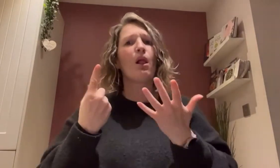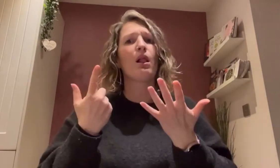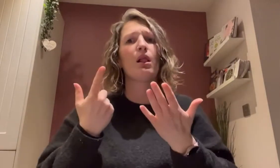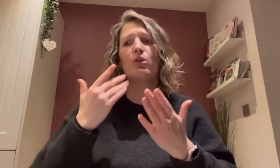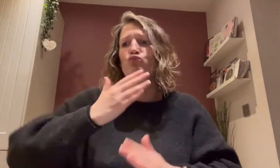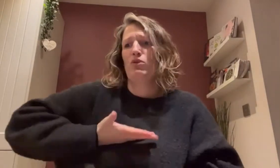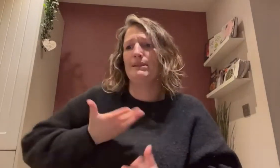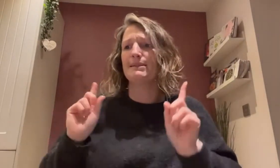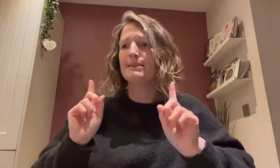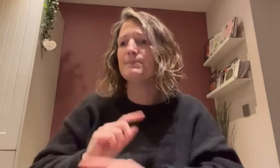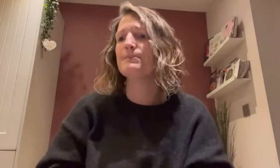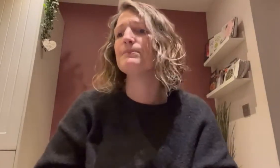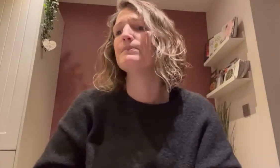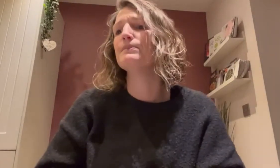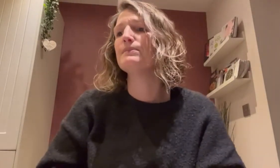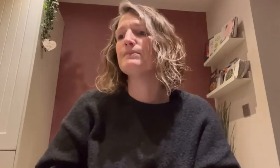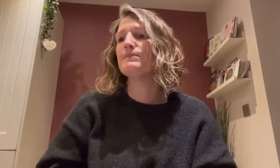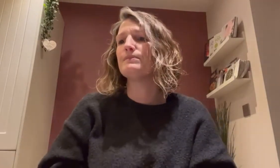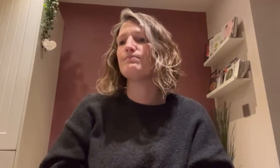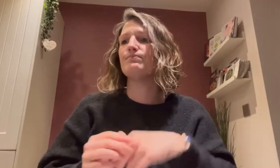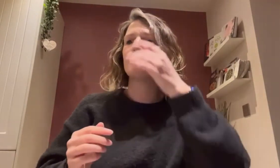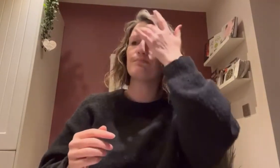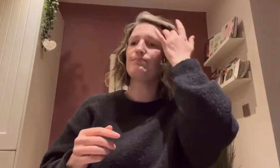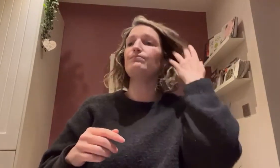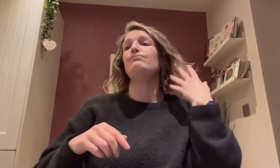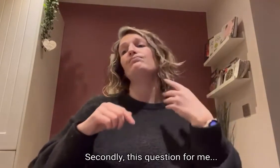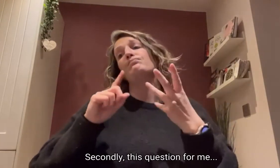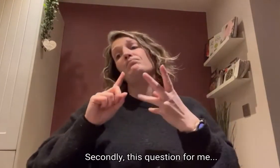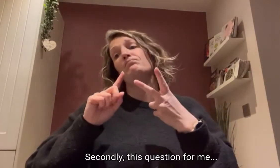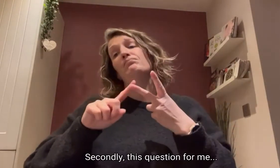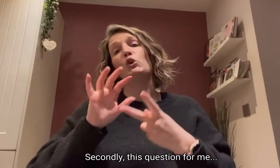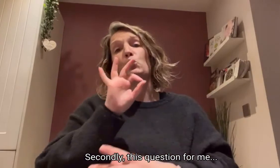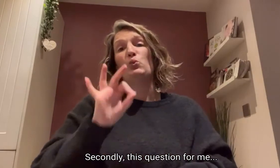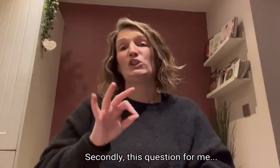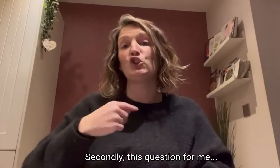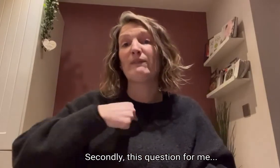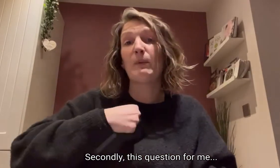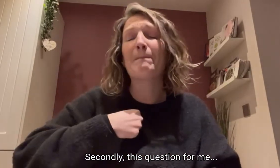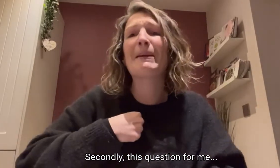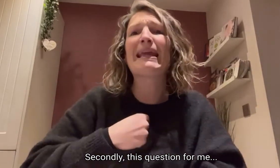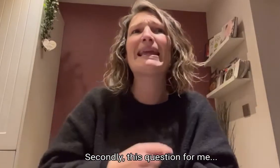Secondly, this question for me,